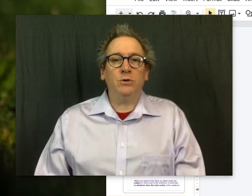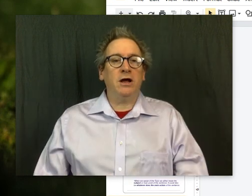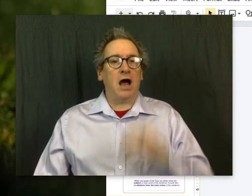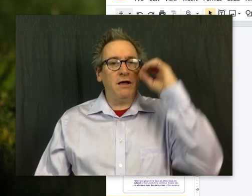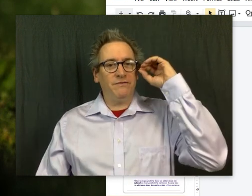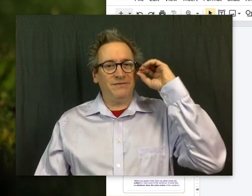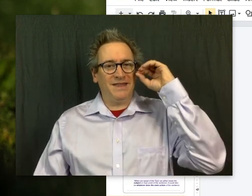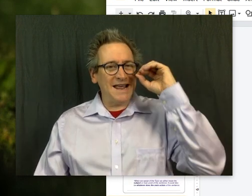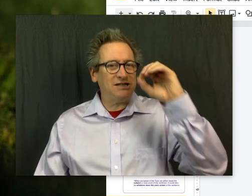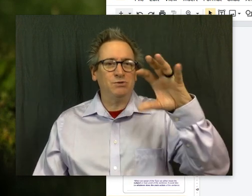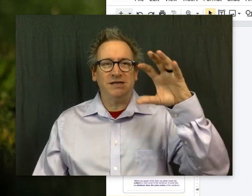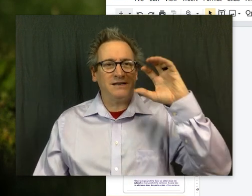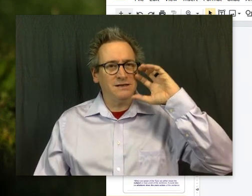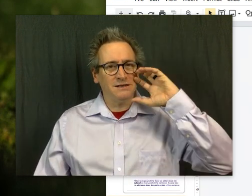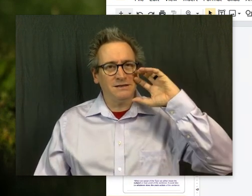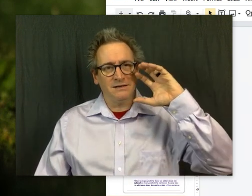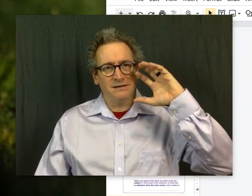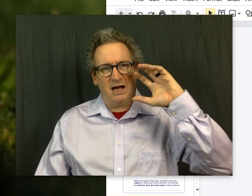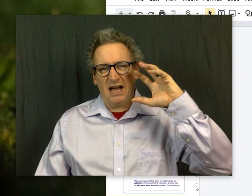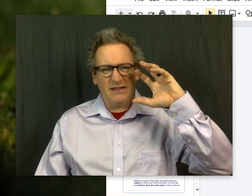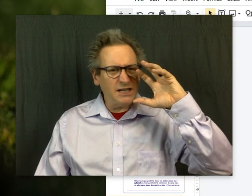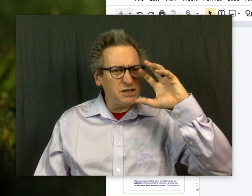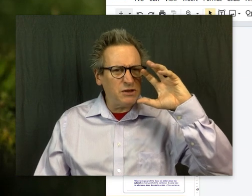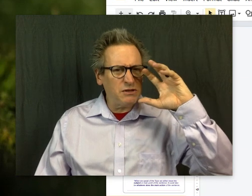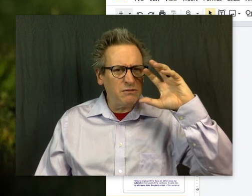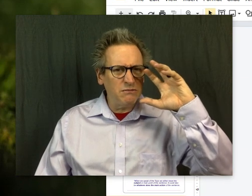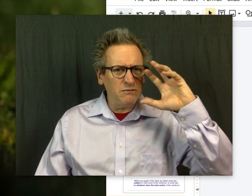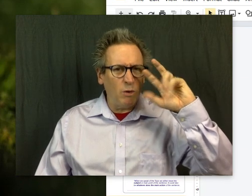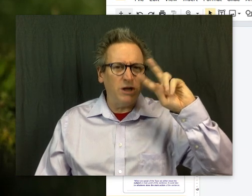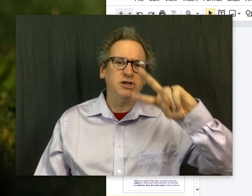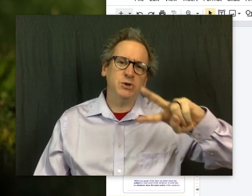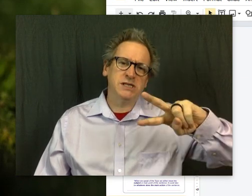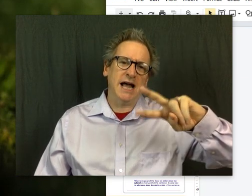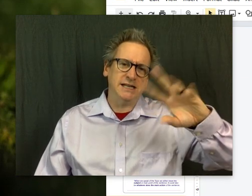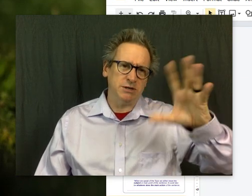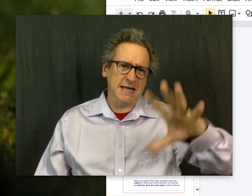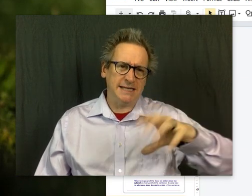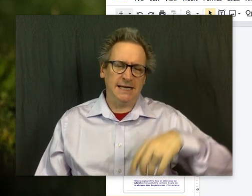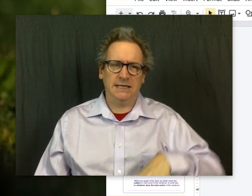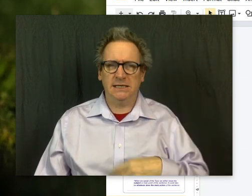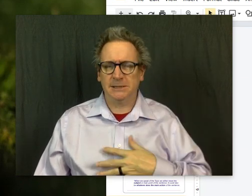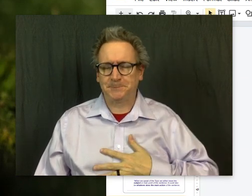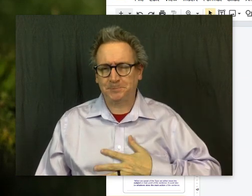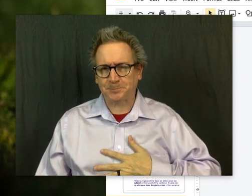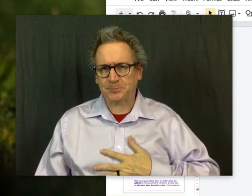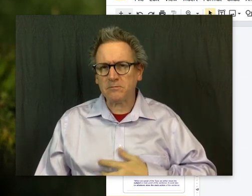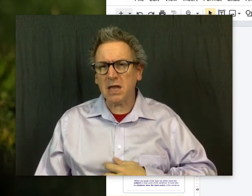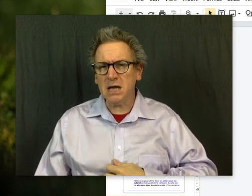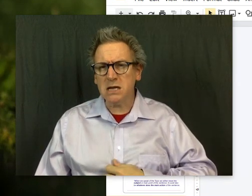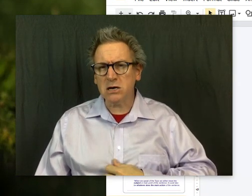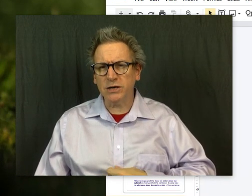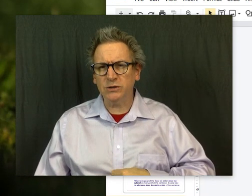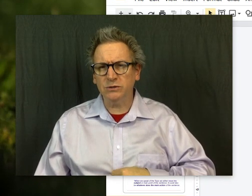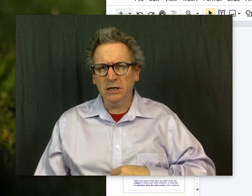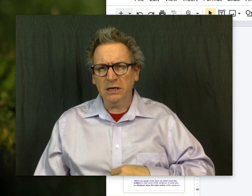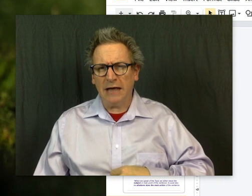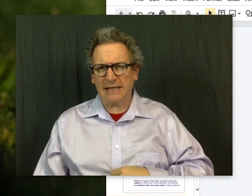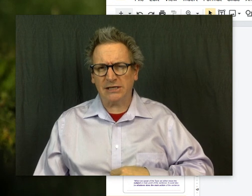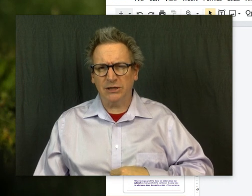so the next through section, I think it's 2 slides. There are 10 sentences. And they're going